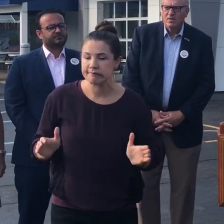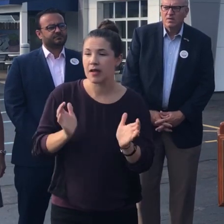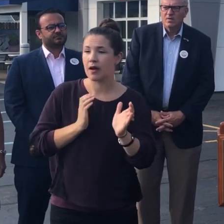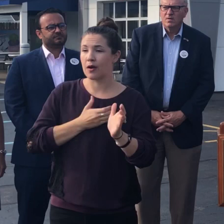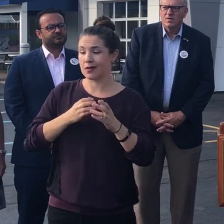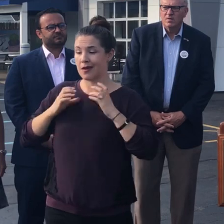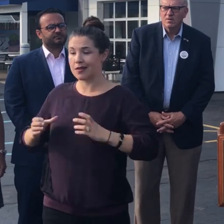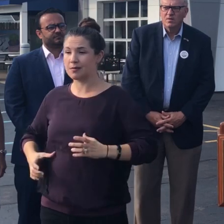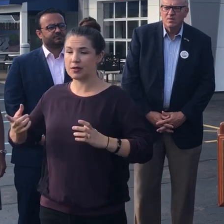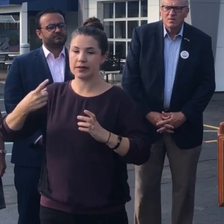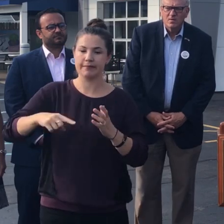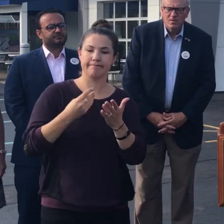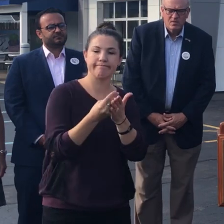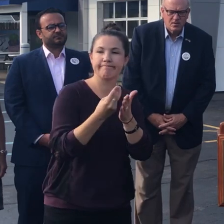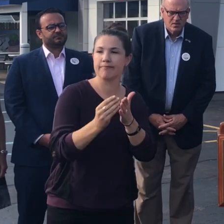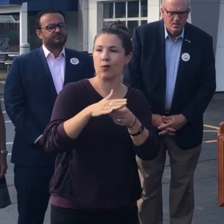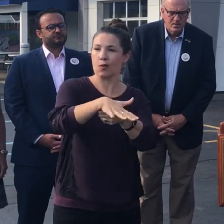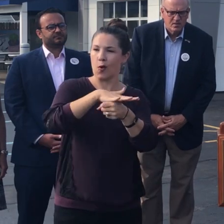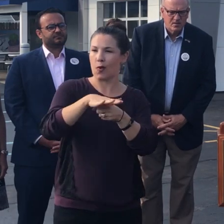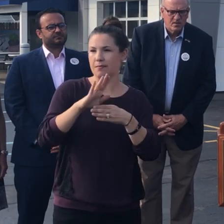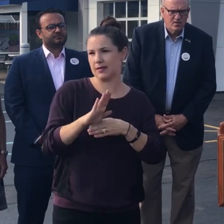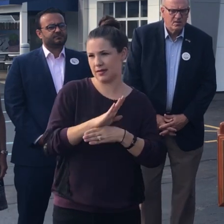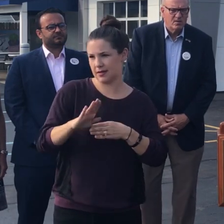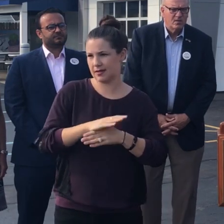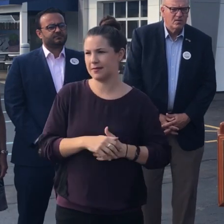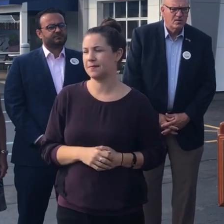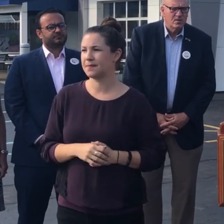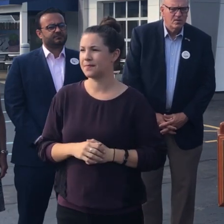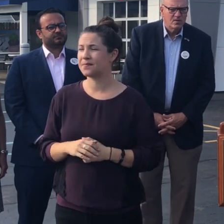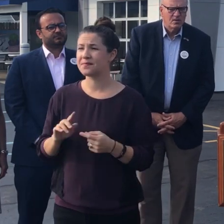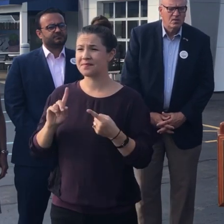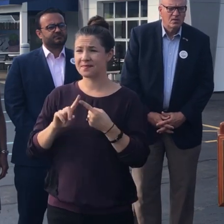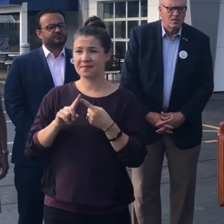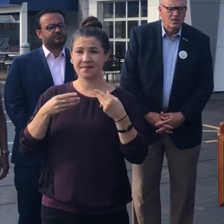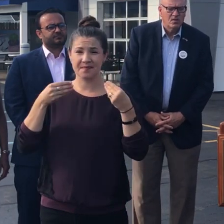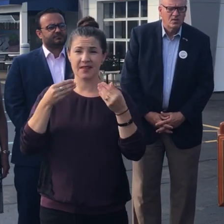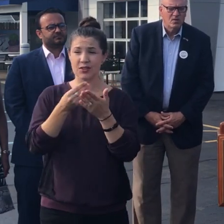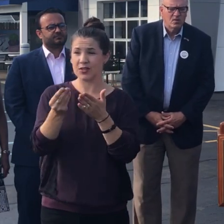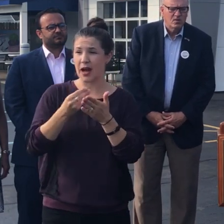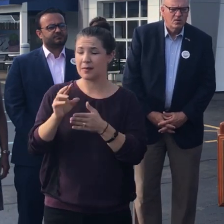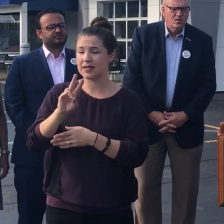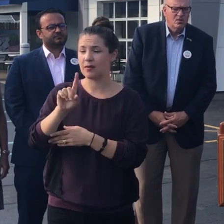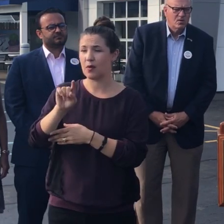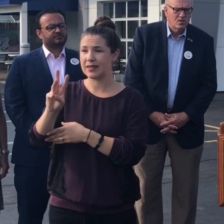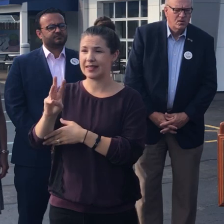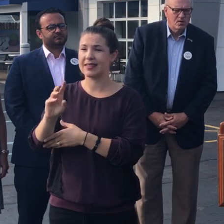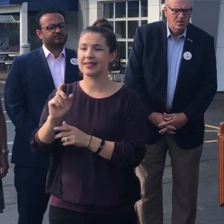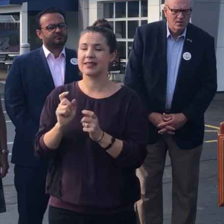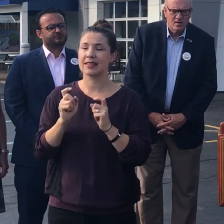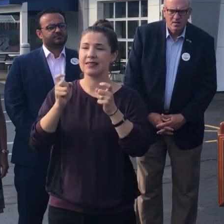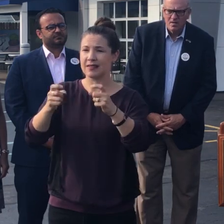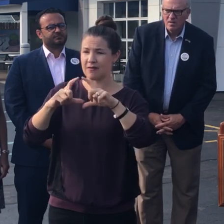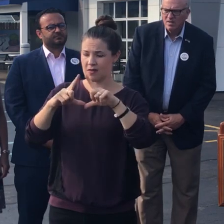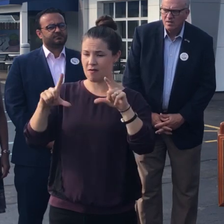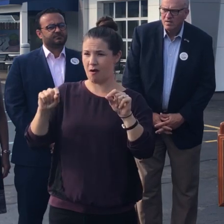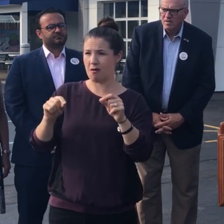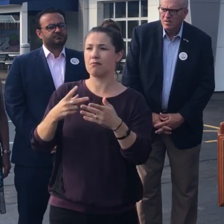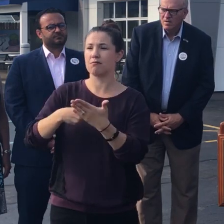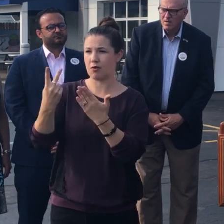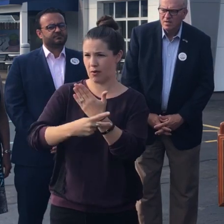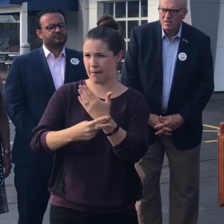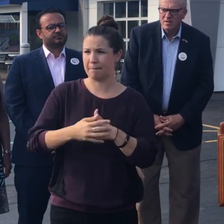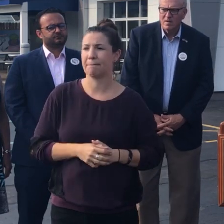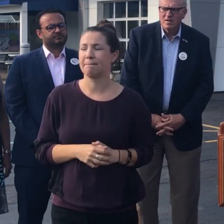local businesses. The first is our Shop 716 gift card program. We have